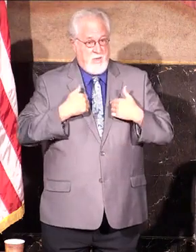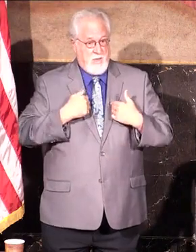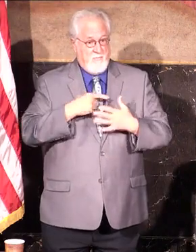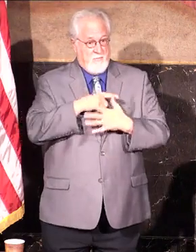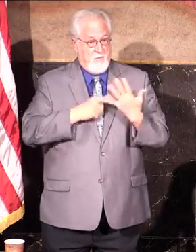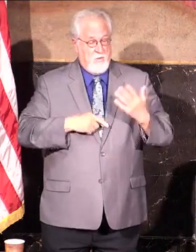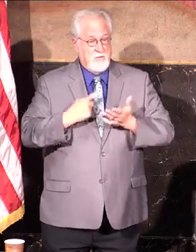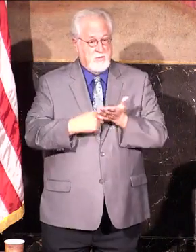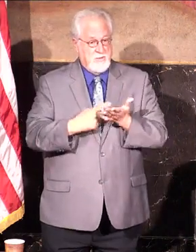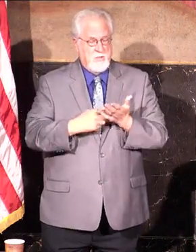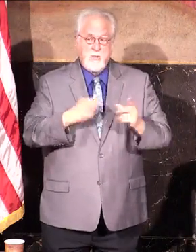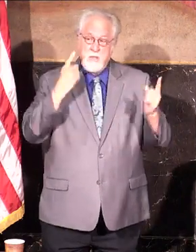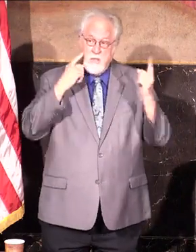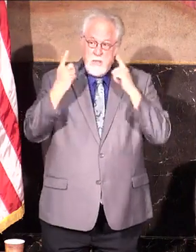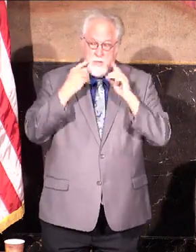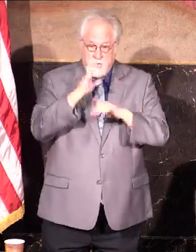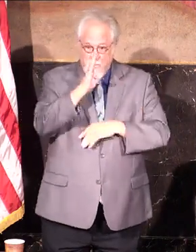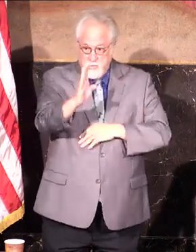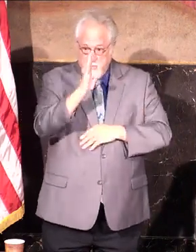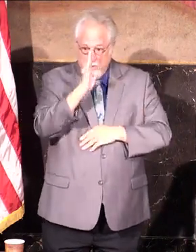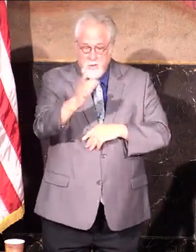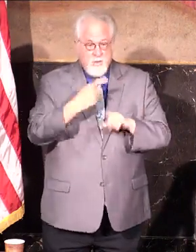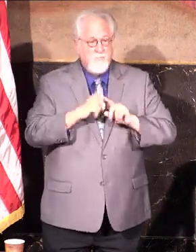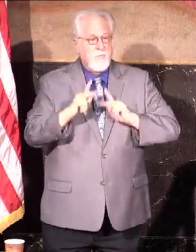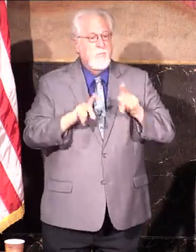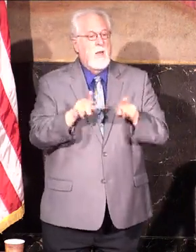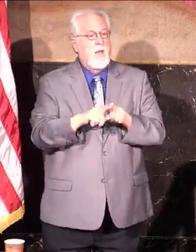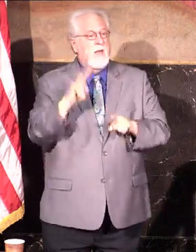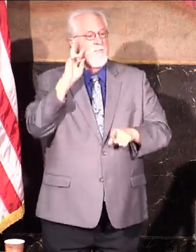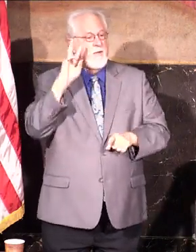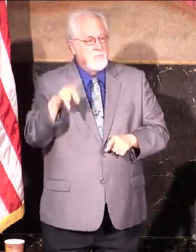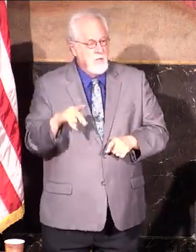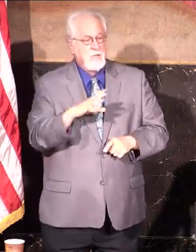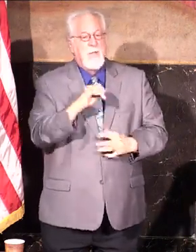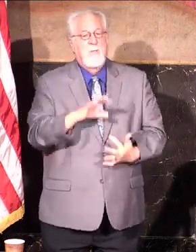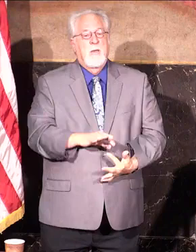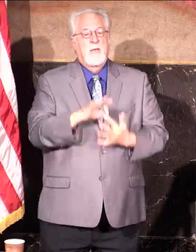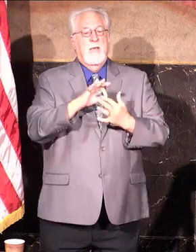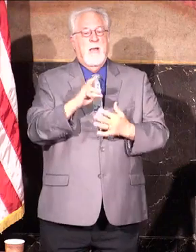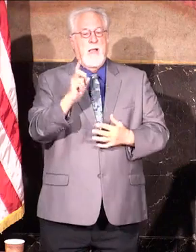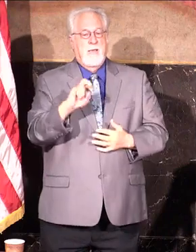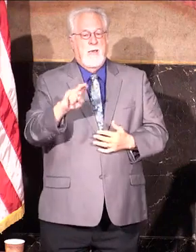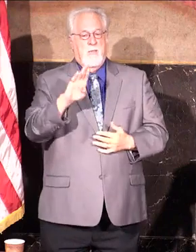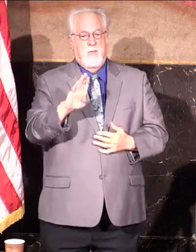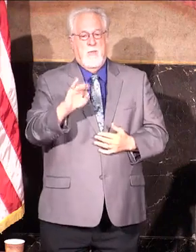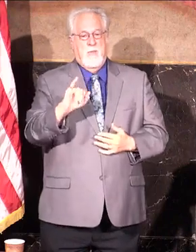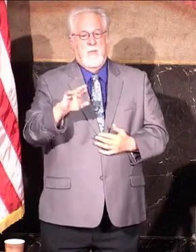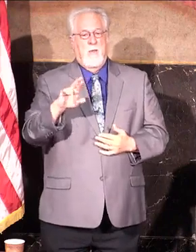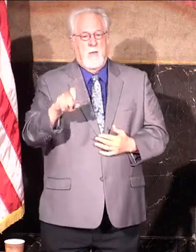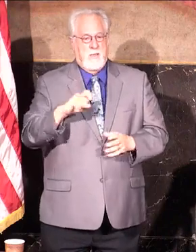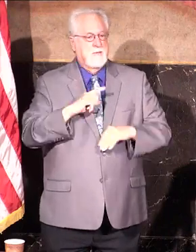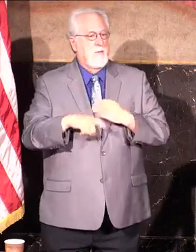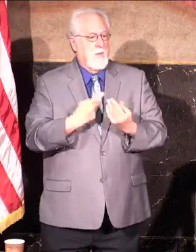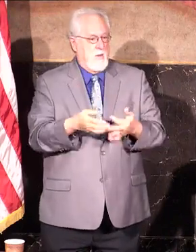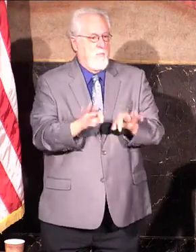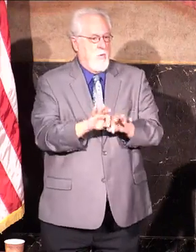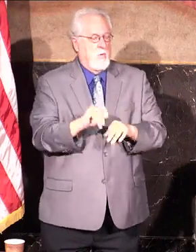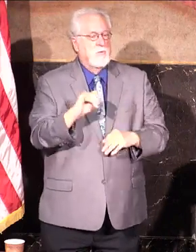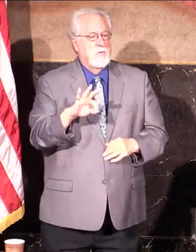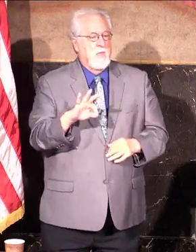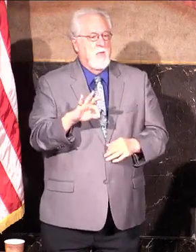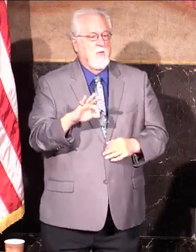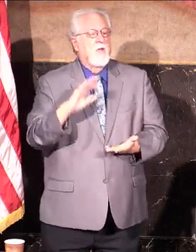discussions and to hear directly from folks like the Vice President and particularly Dr. Burks about the importance